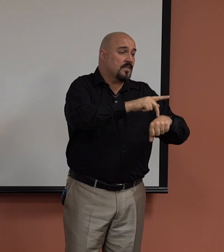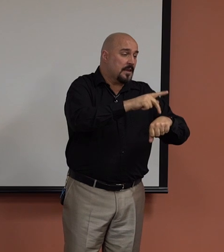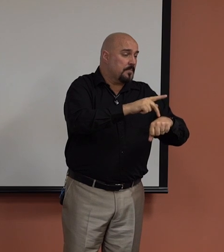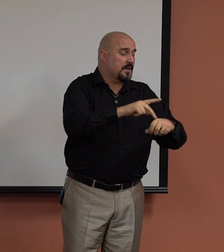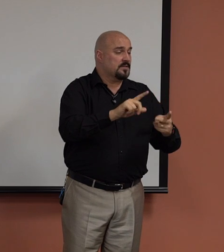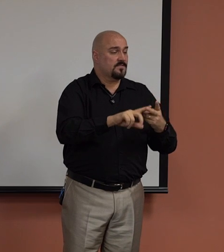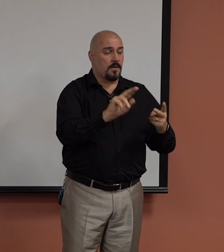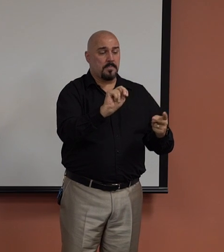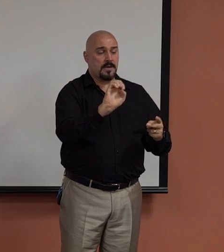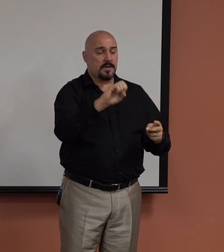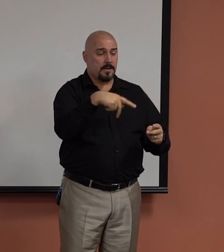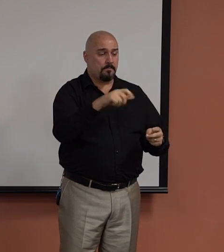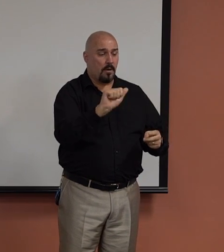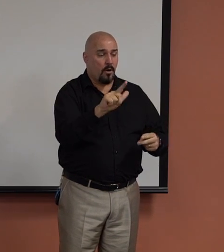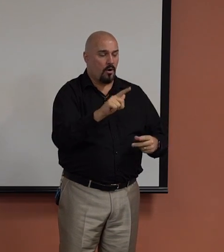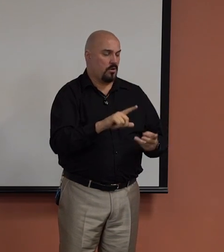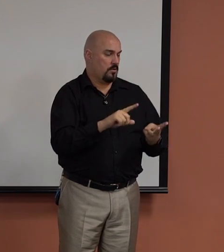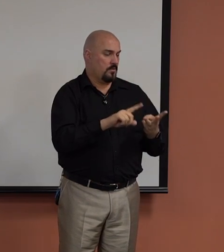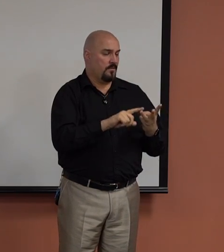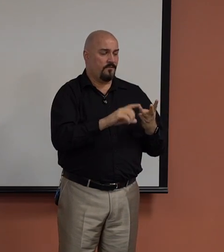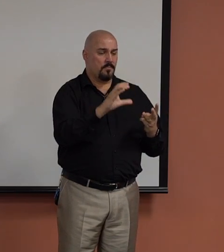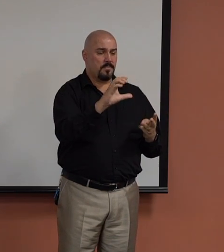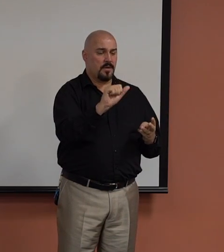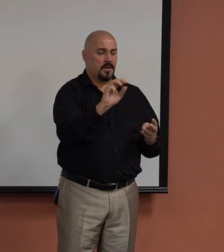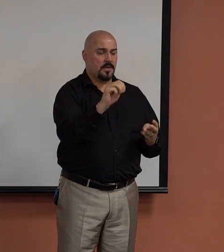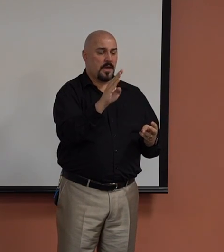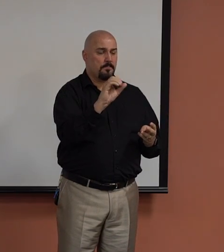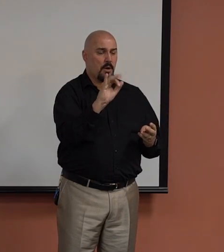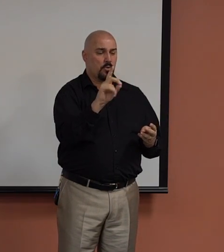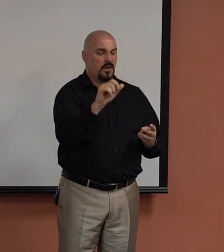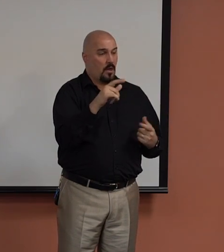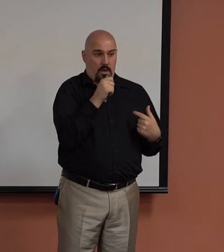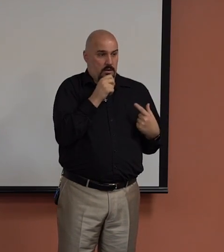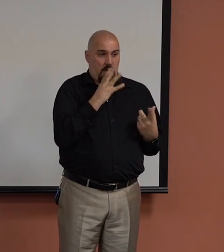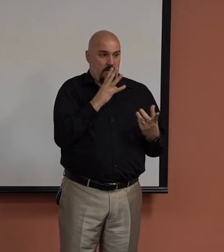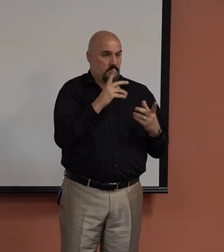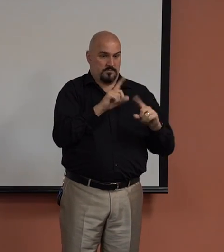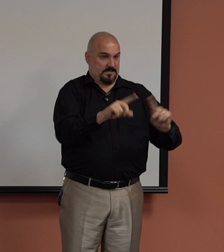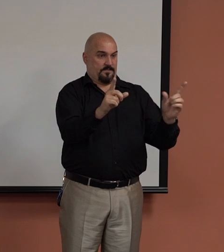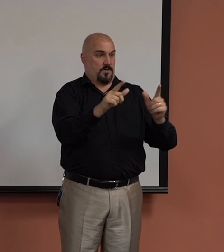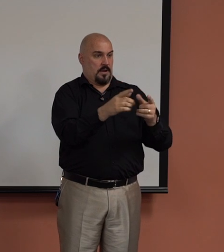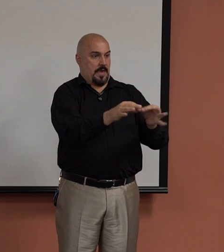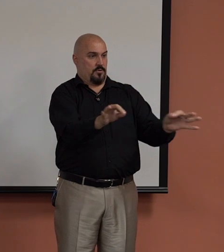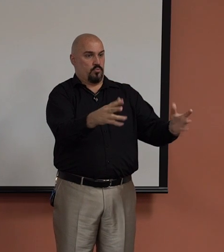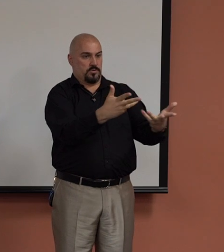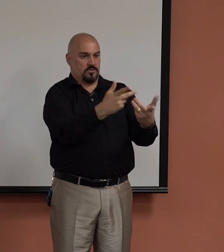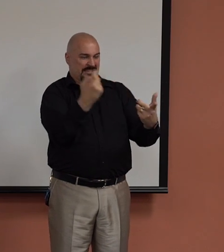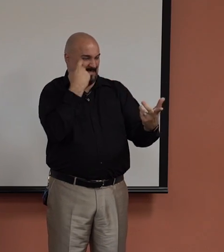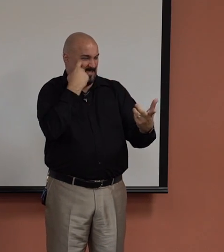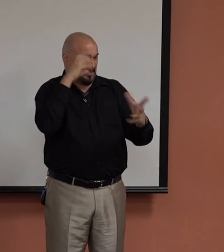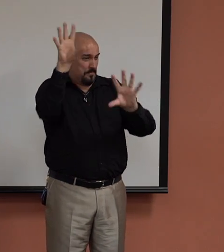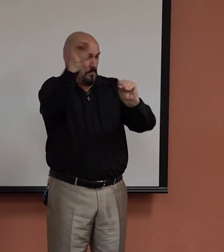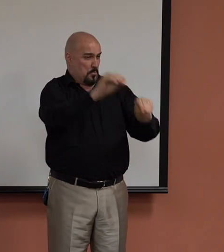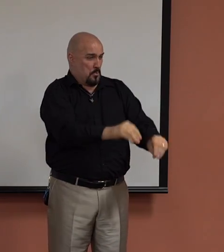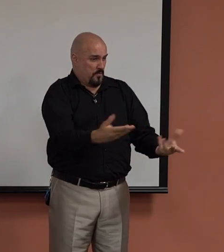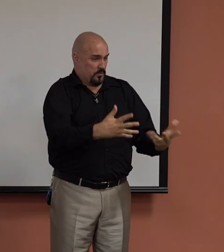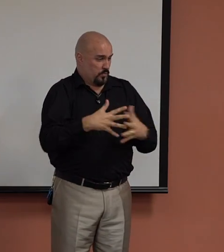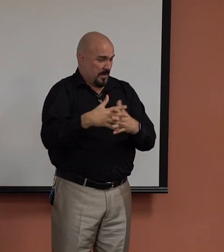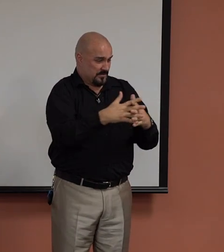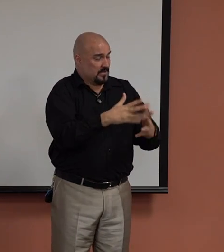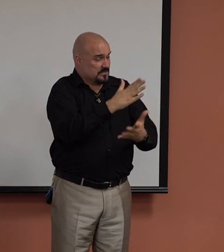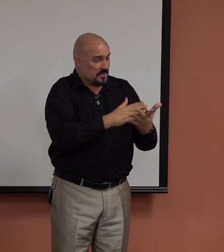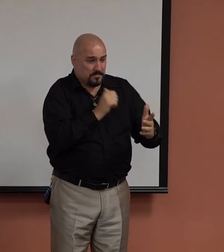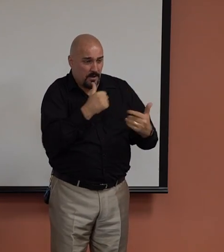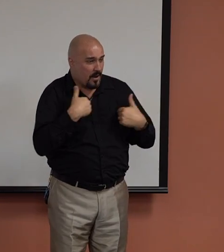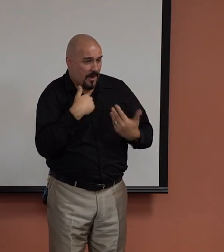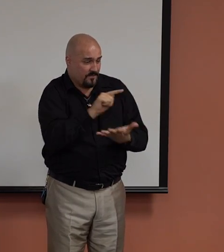Cambodia, and you know, you really don't speak their language, and they're fresh in the United States, you know, and some of them actually are undocumented, you know,